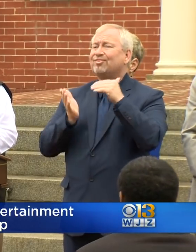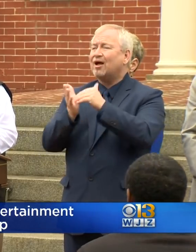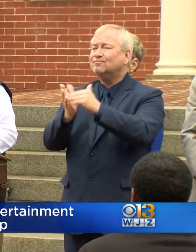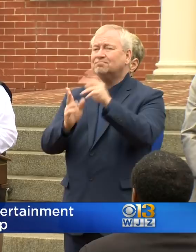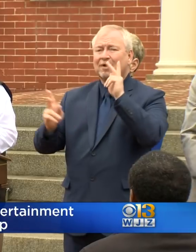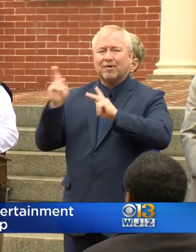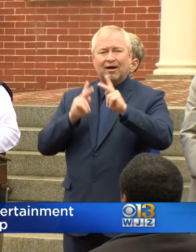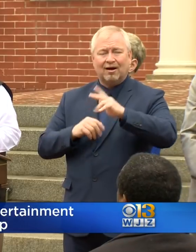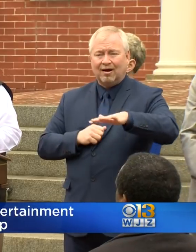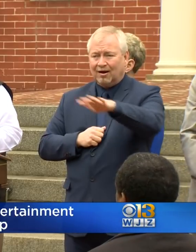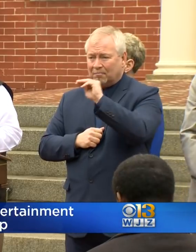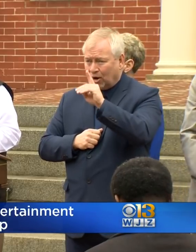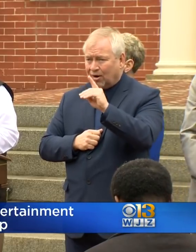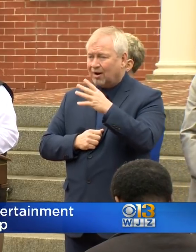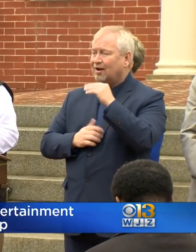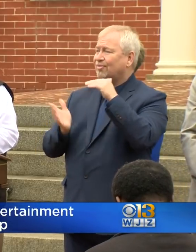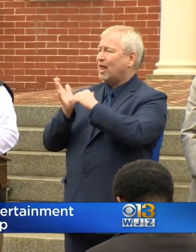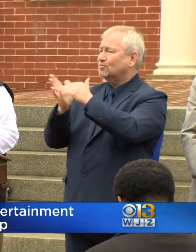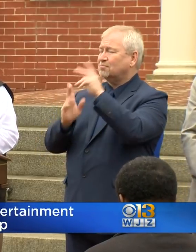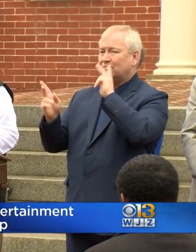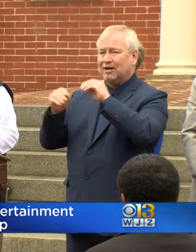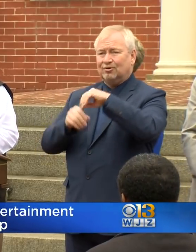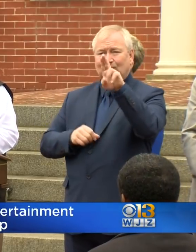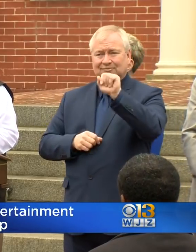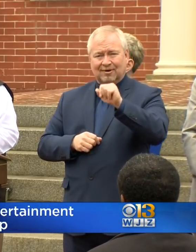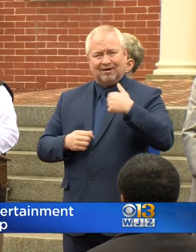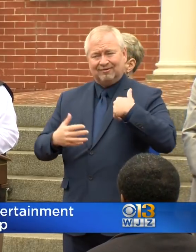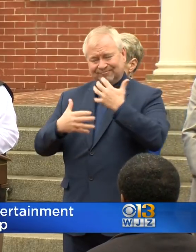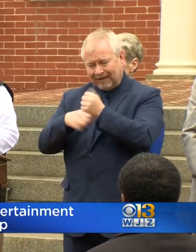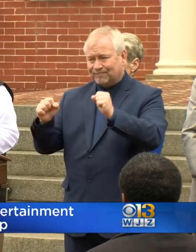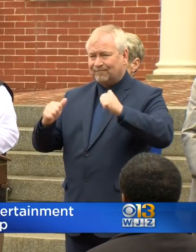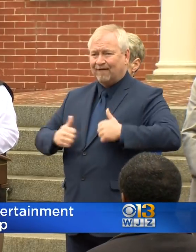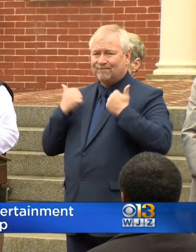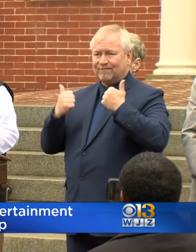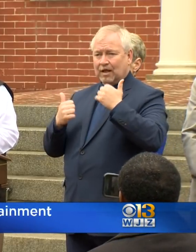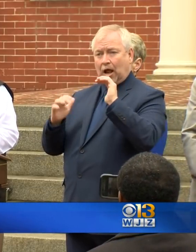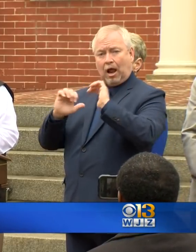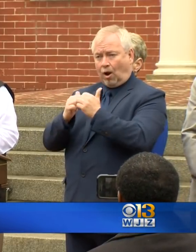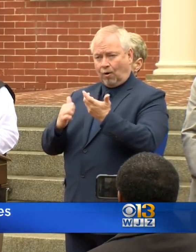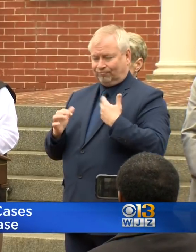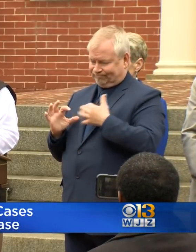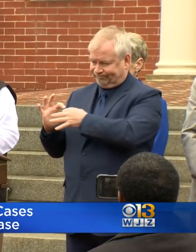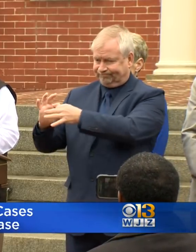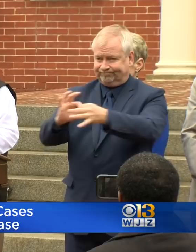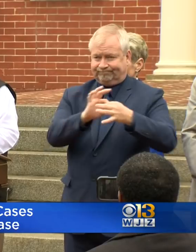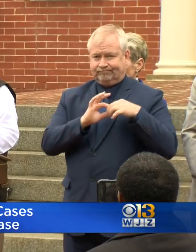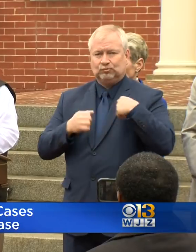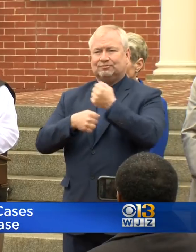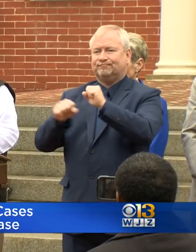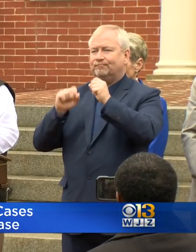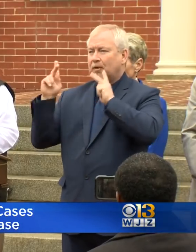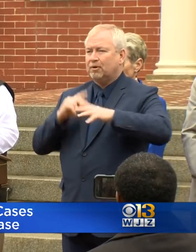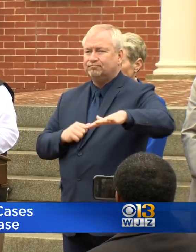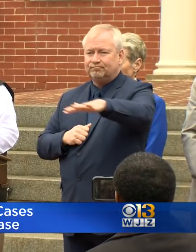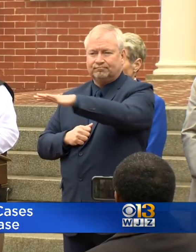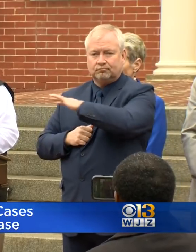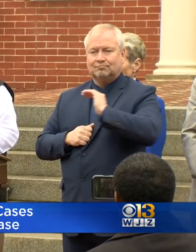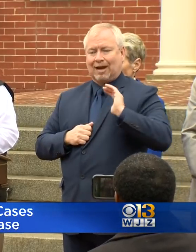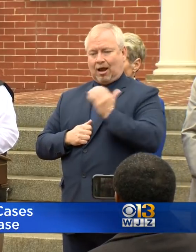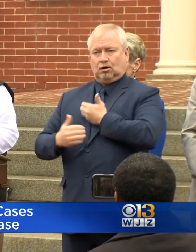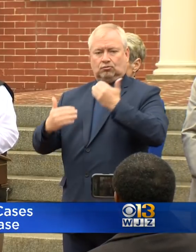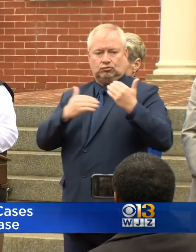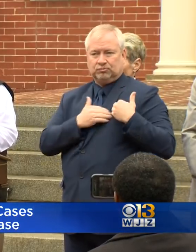Americans. And we're all in this together. And if we all do our part, and if we rise to